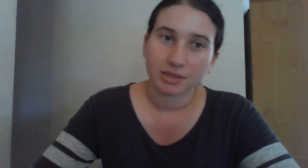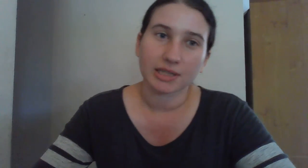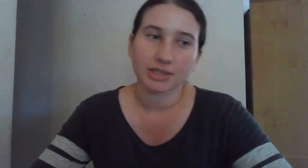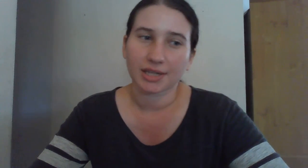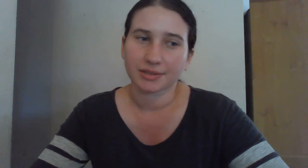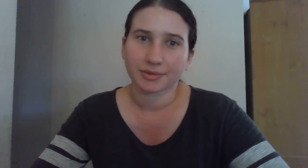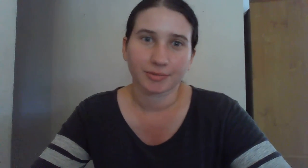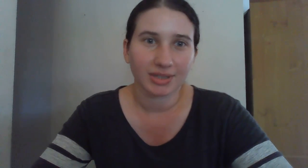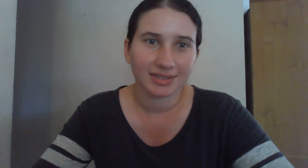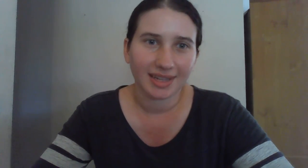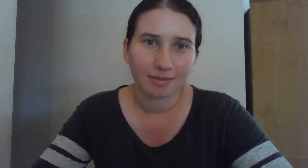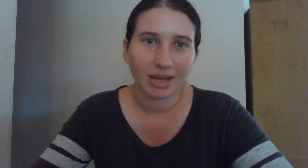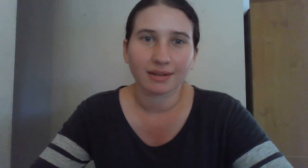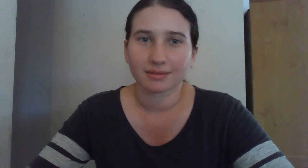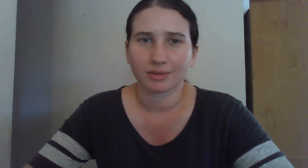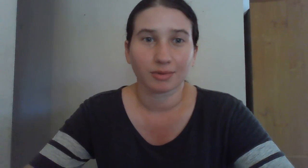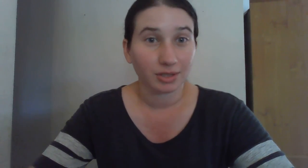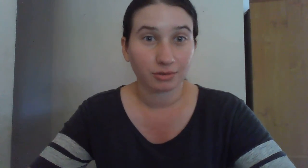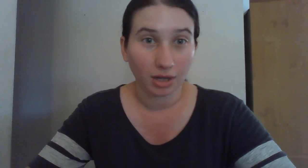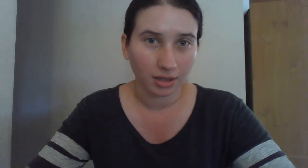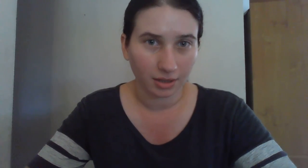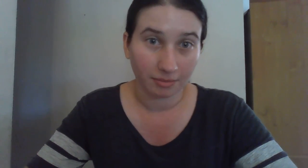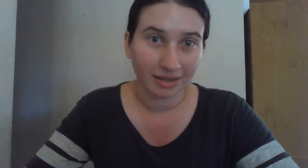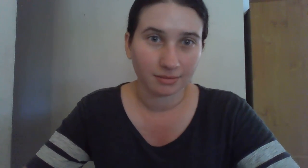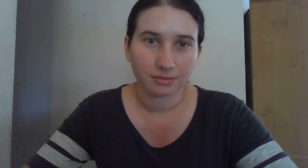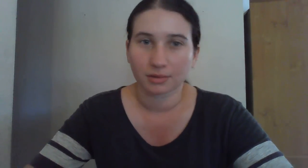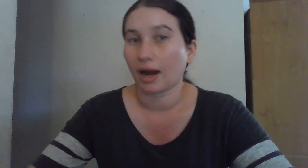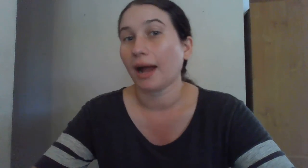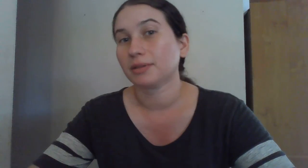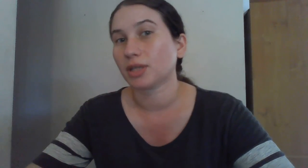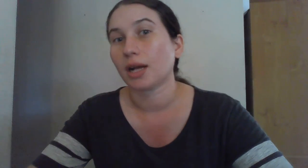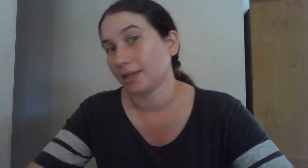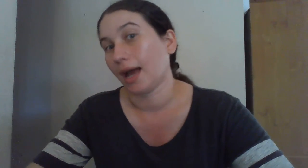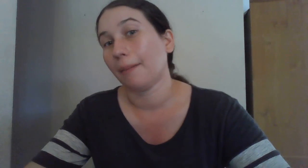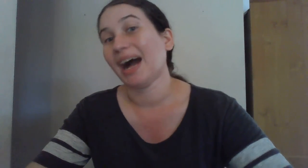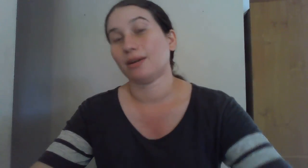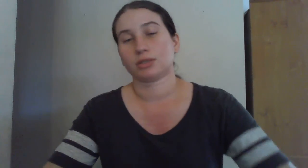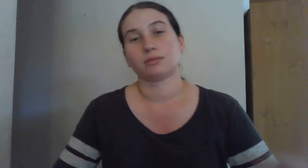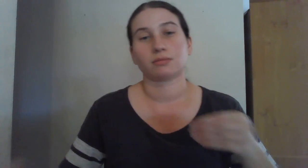such as, what is that about? Or what are you talking about? Or I was talking about.